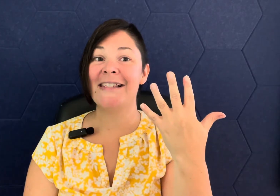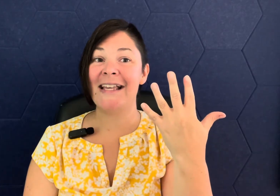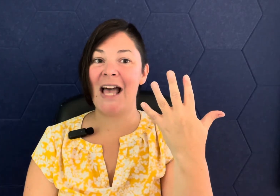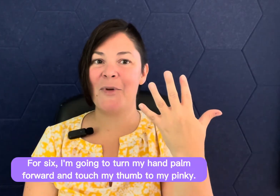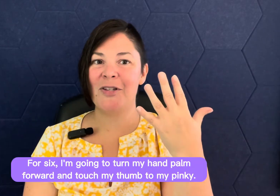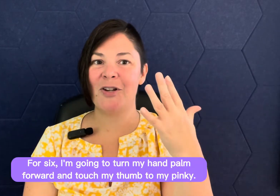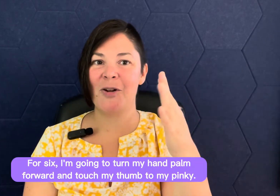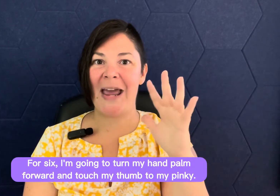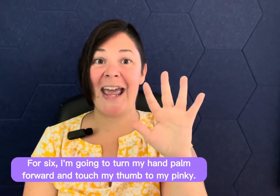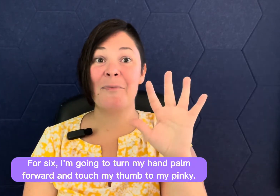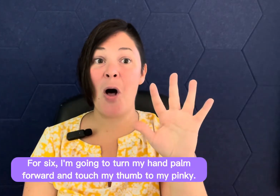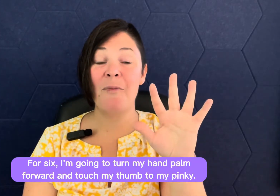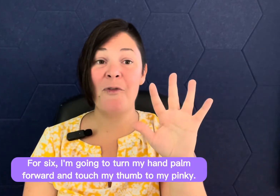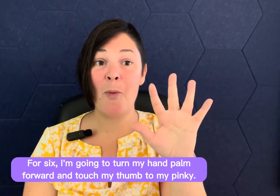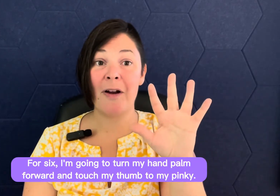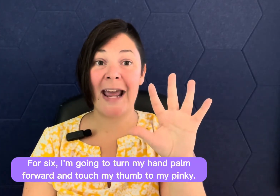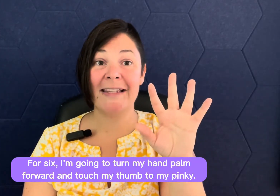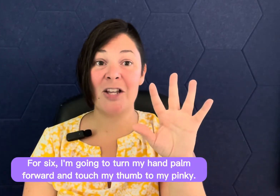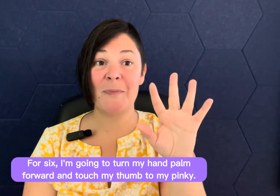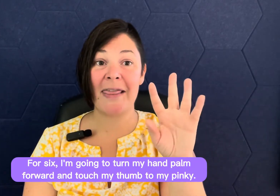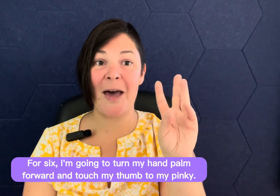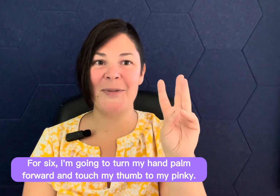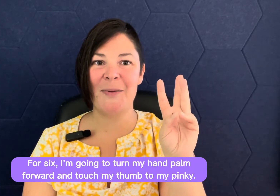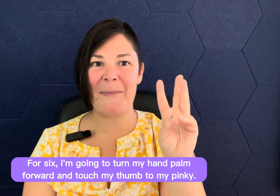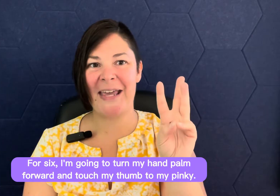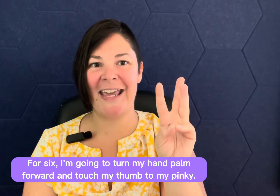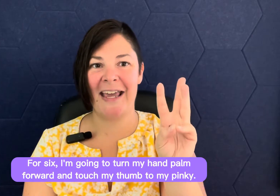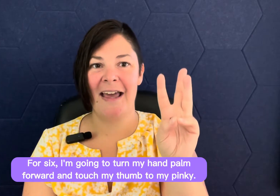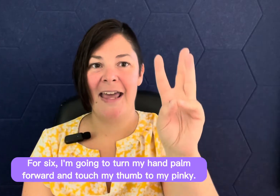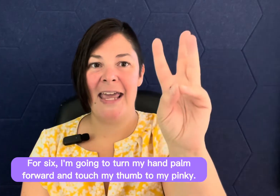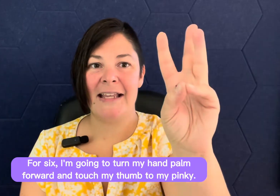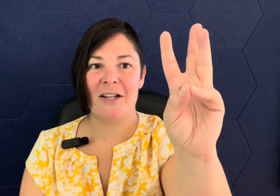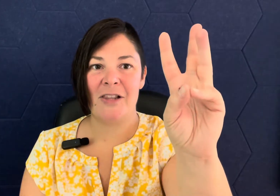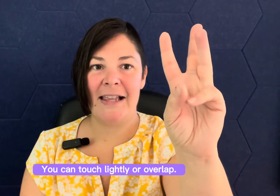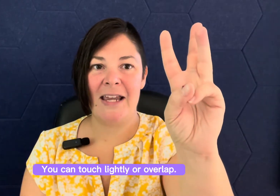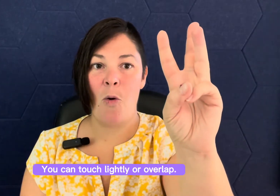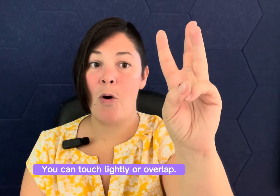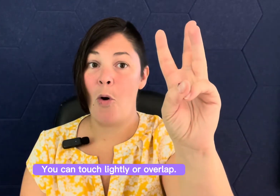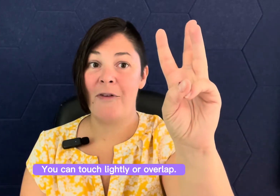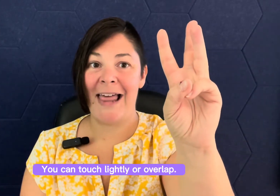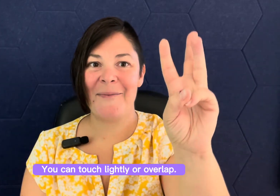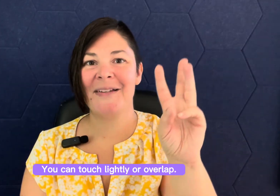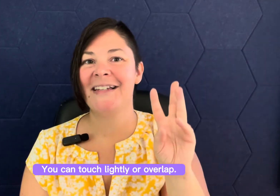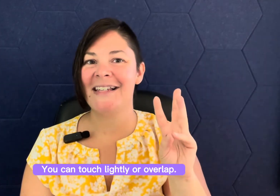6, I'm going to turn my hand palm forward and touch my thumb to my pinky. You can touch lightly or overlap.